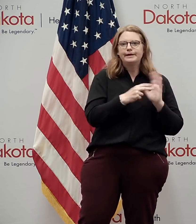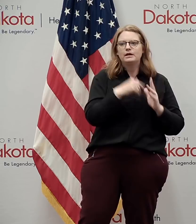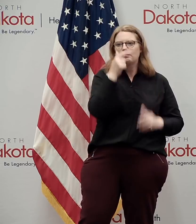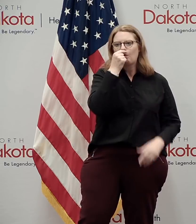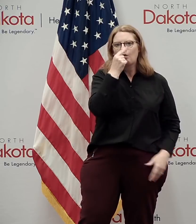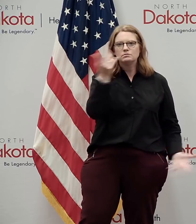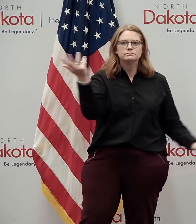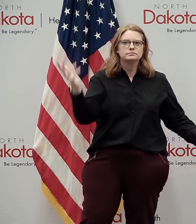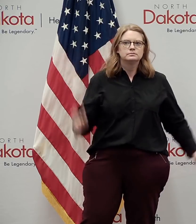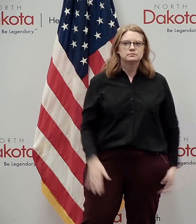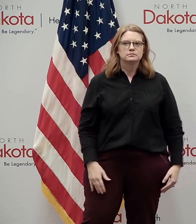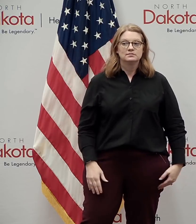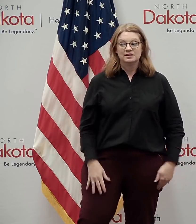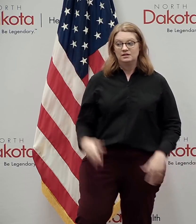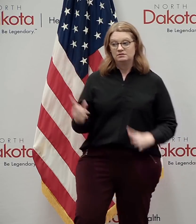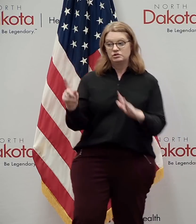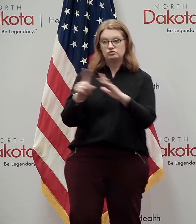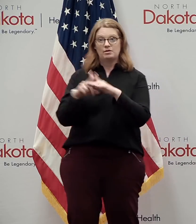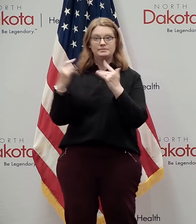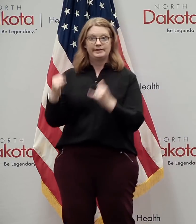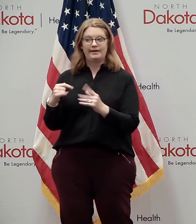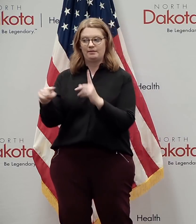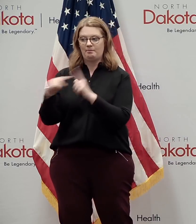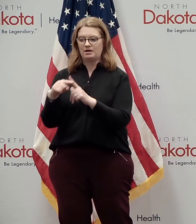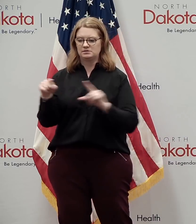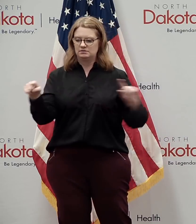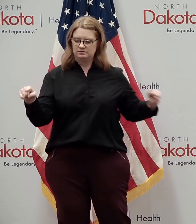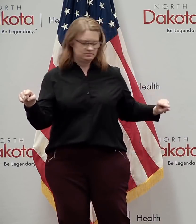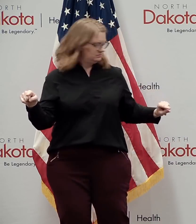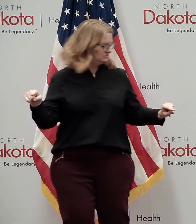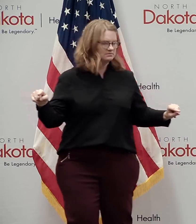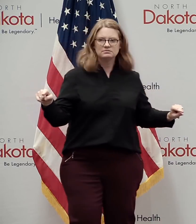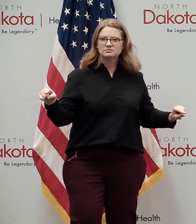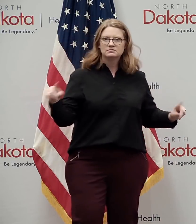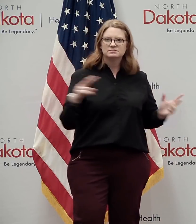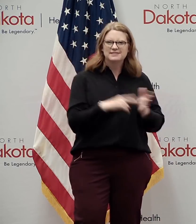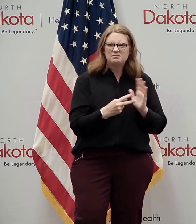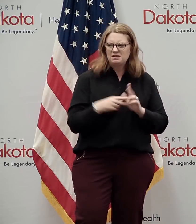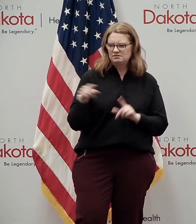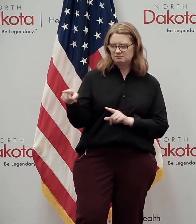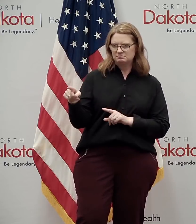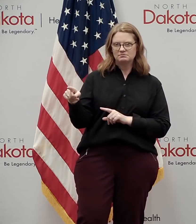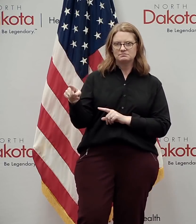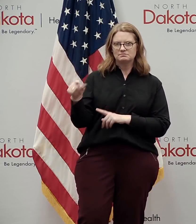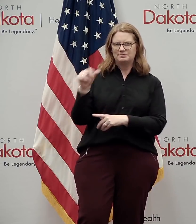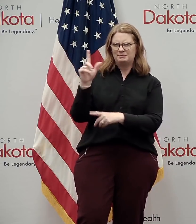walk in the door and they get tested today and they're positive, then we can't count them in the